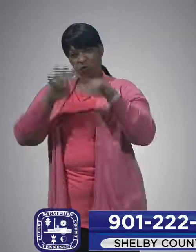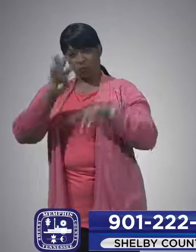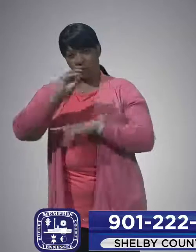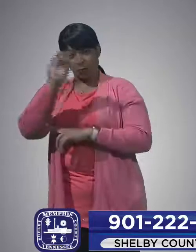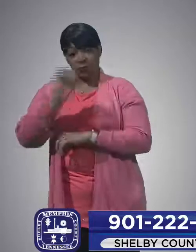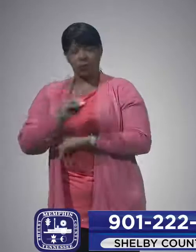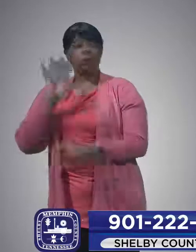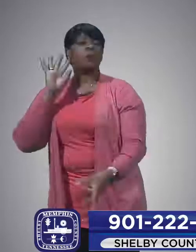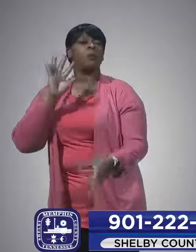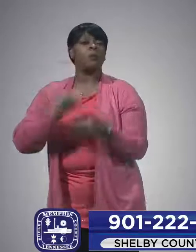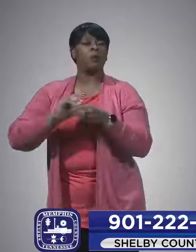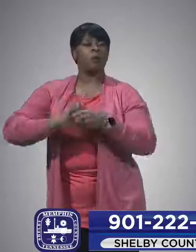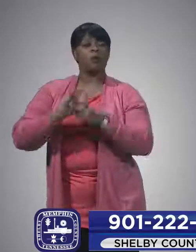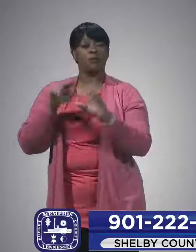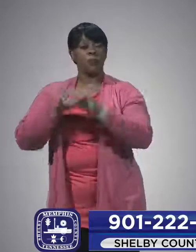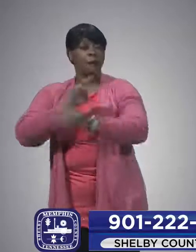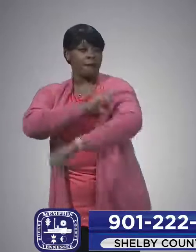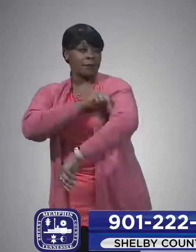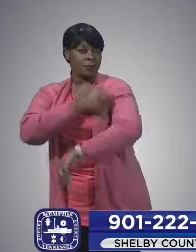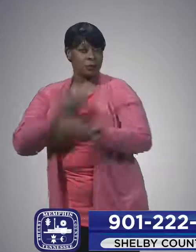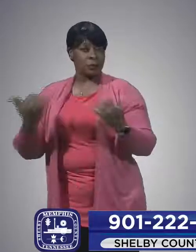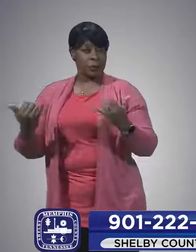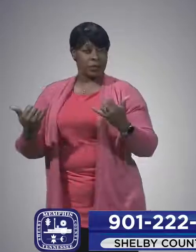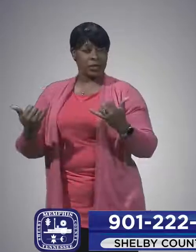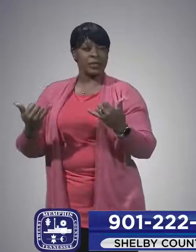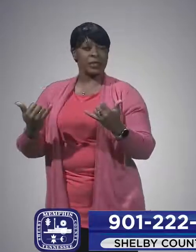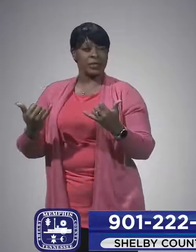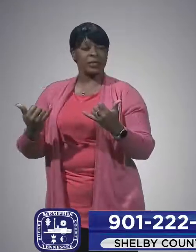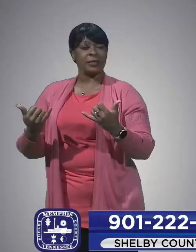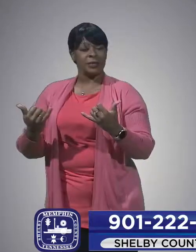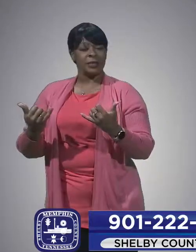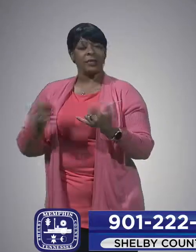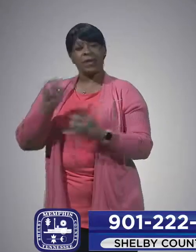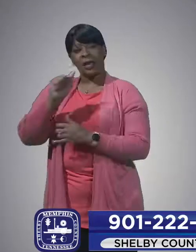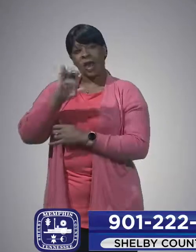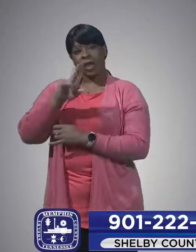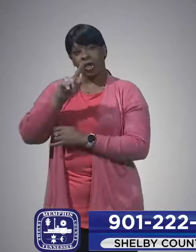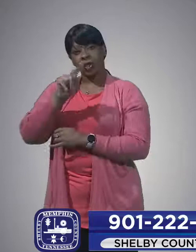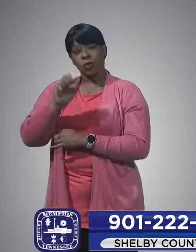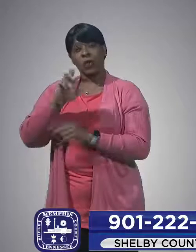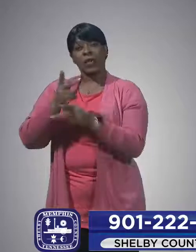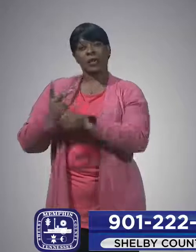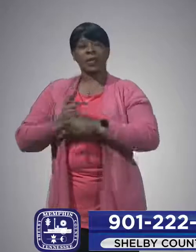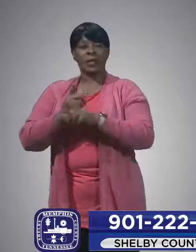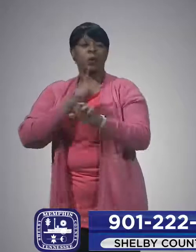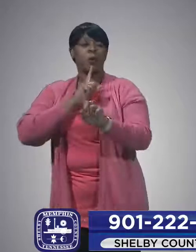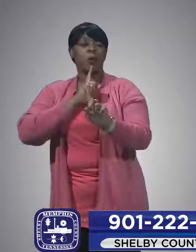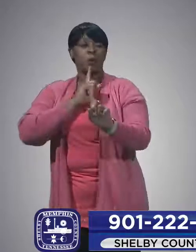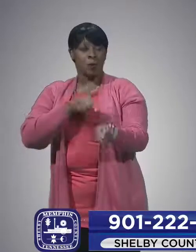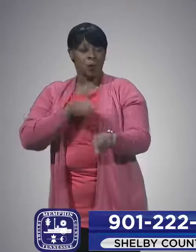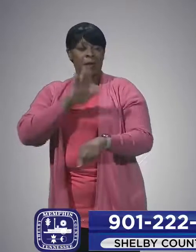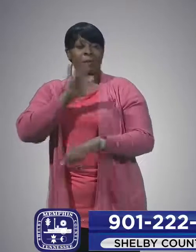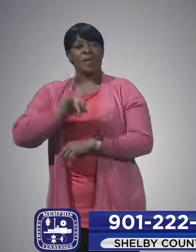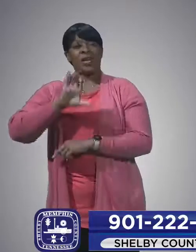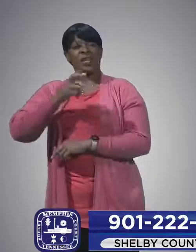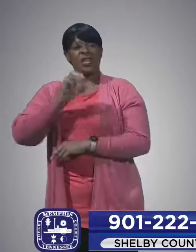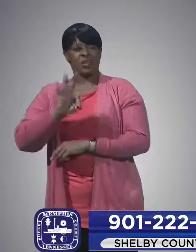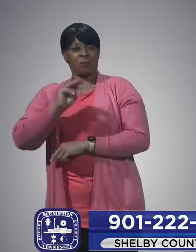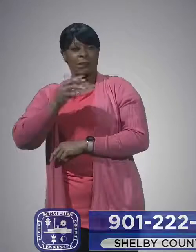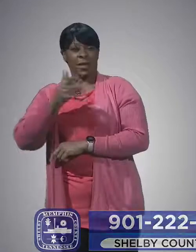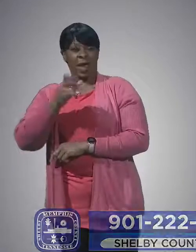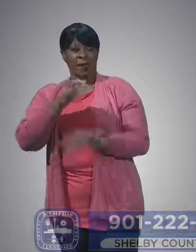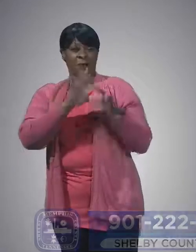Total COVID-19 hospitalizations and acute care beds have been reported by Chief McGowen.